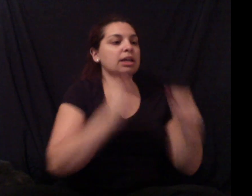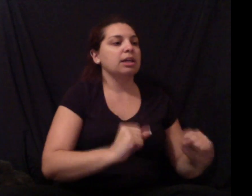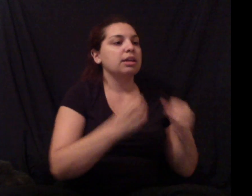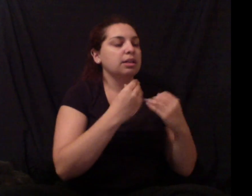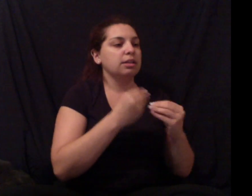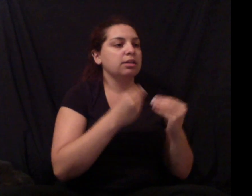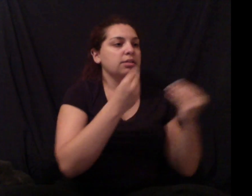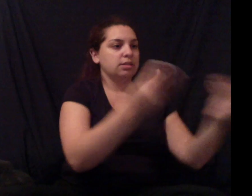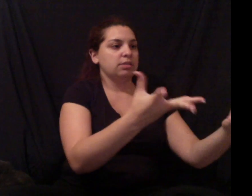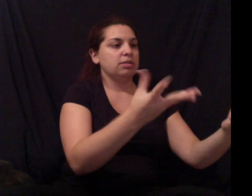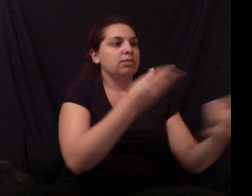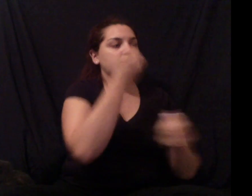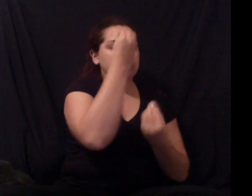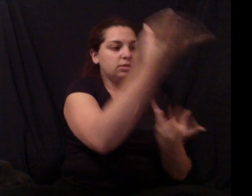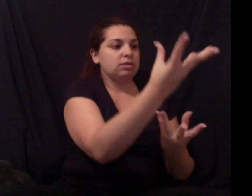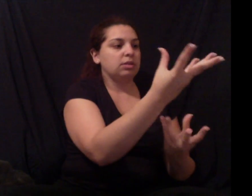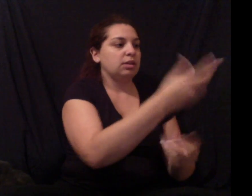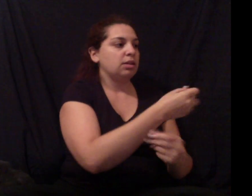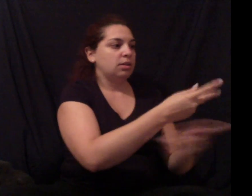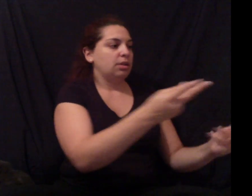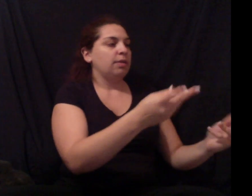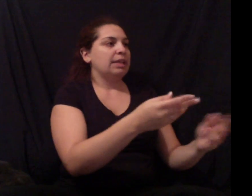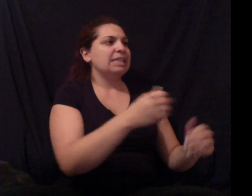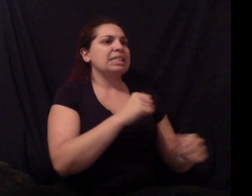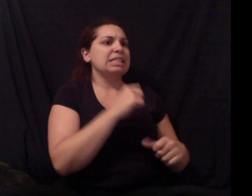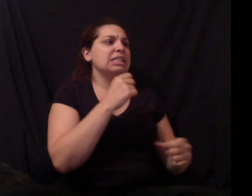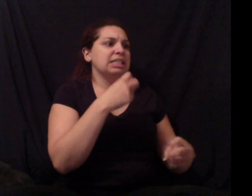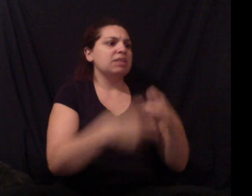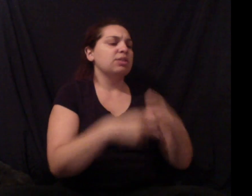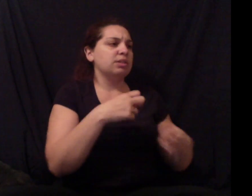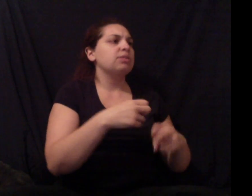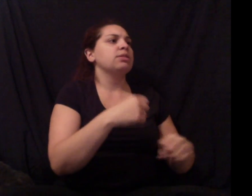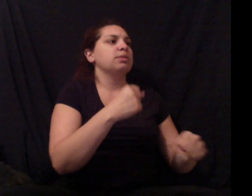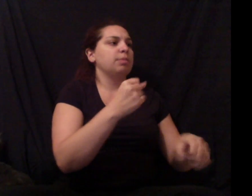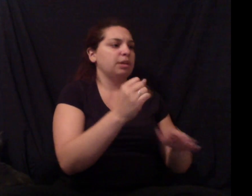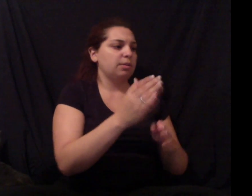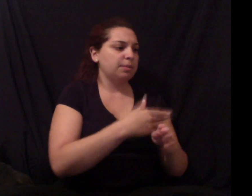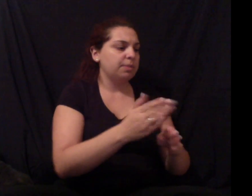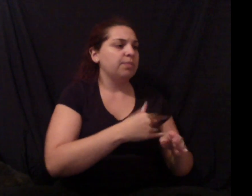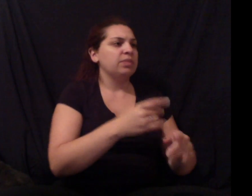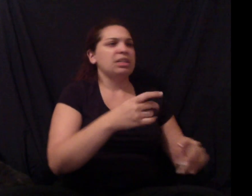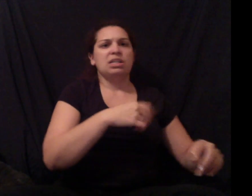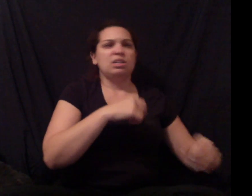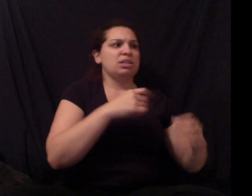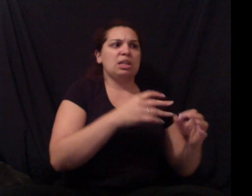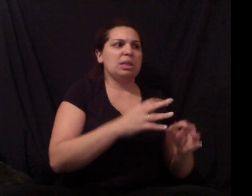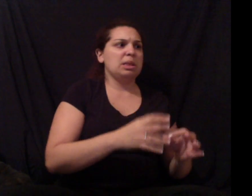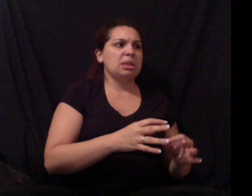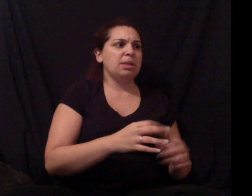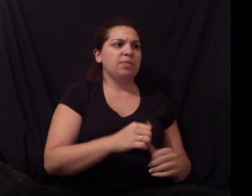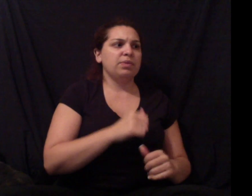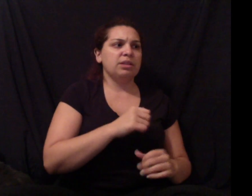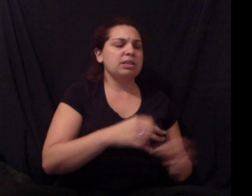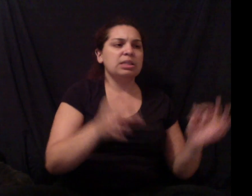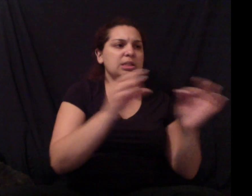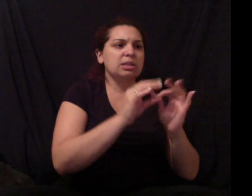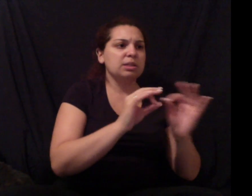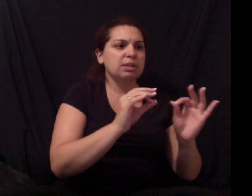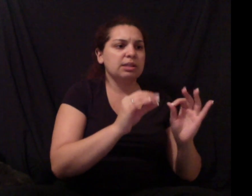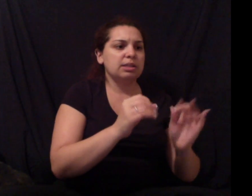notions, it's hard to make it in music. It's impossible to make it in music, blah, blah, blah. And that stigma hangs over every musician. So I would say the same thing.